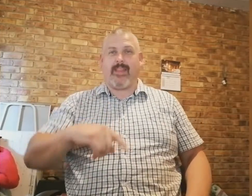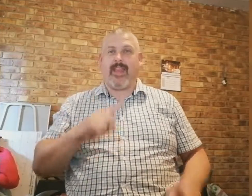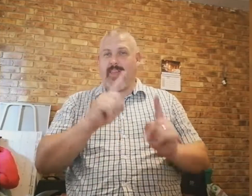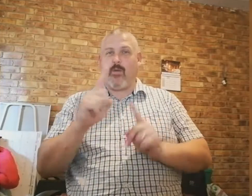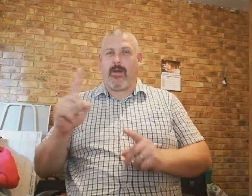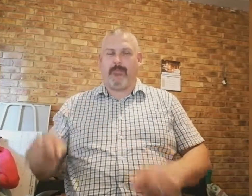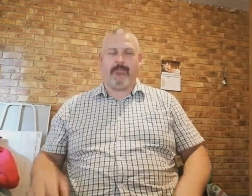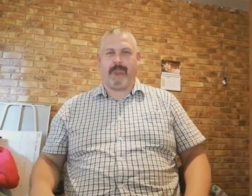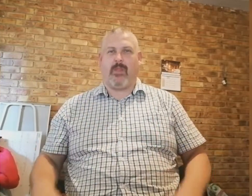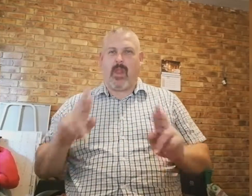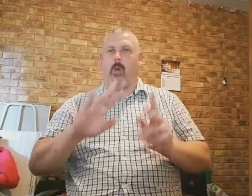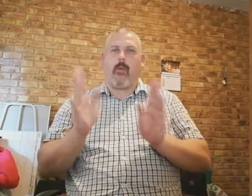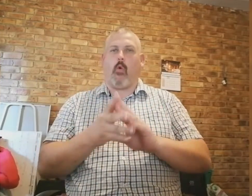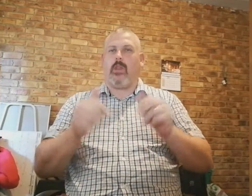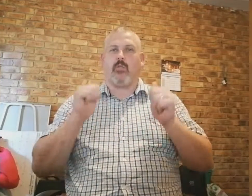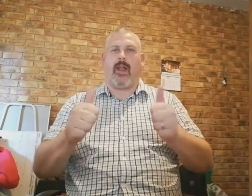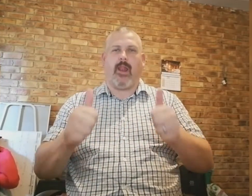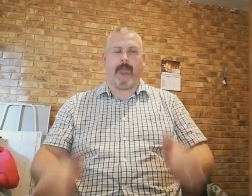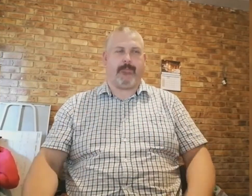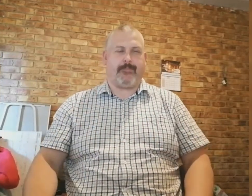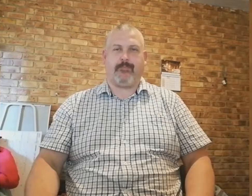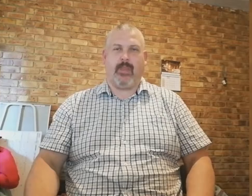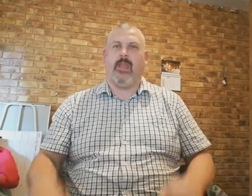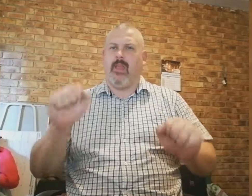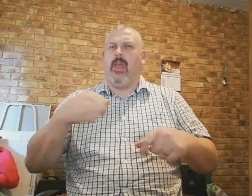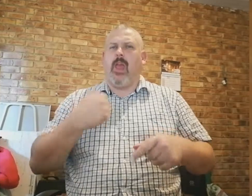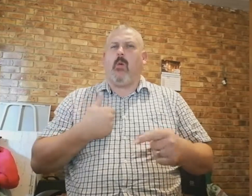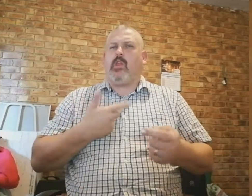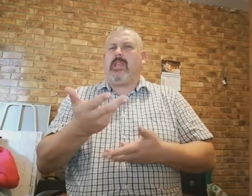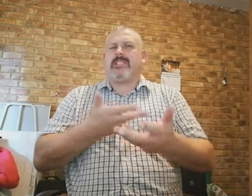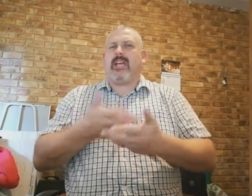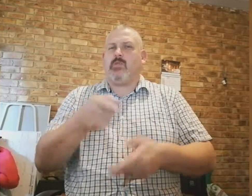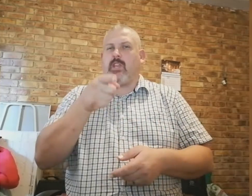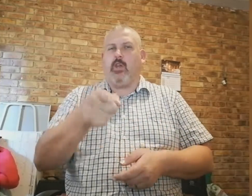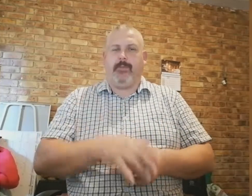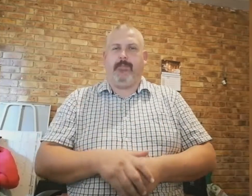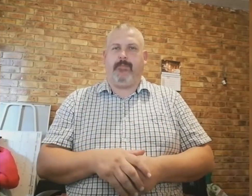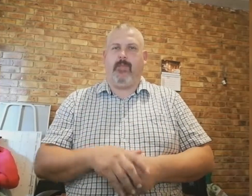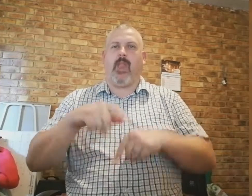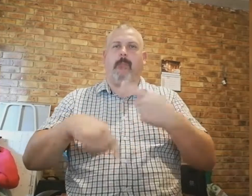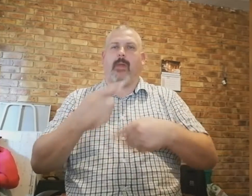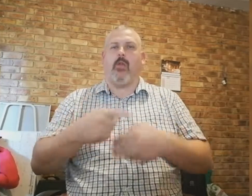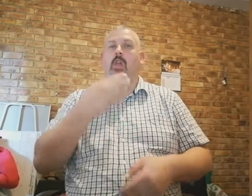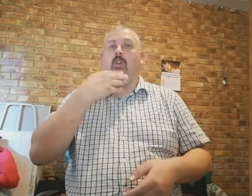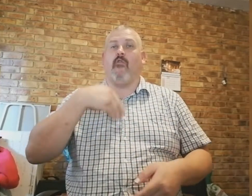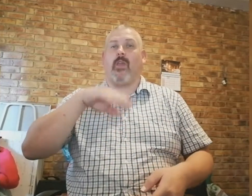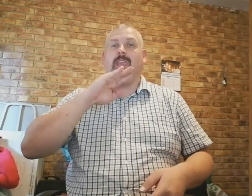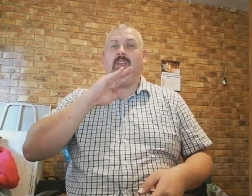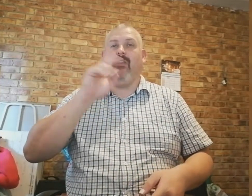Good day, everyone. Hope all is well. I want to discuss with you about forgive